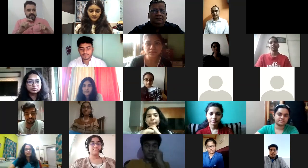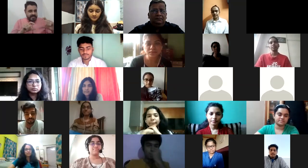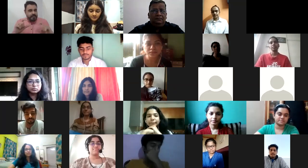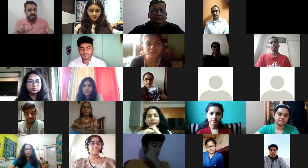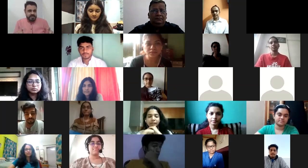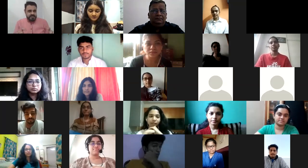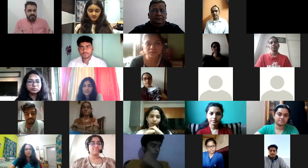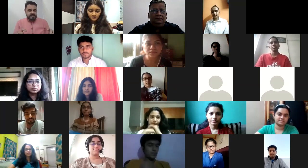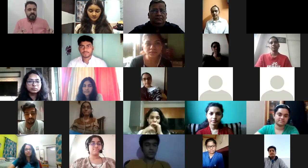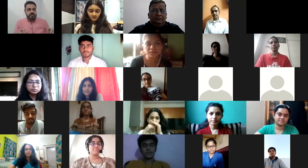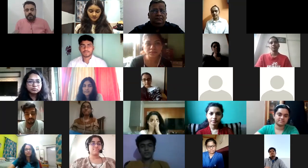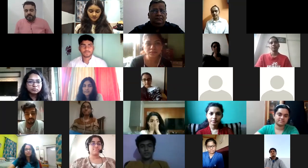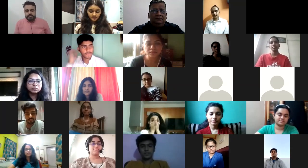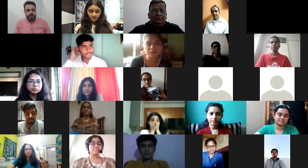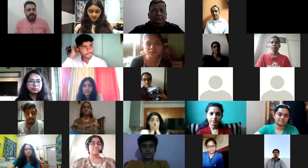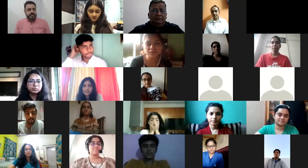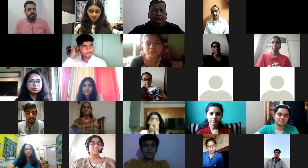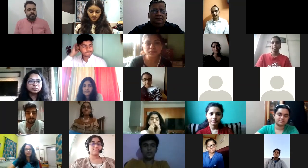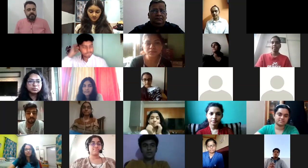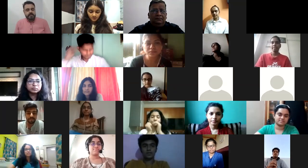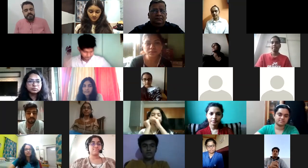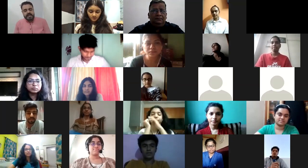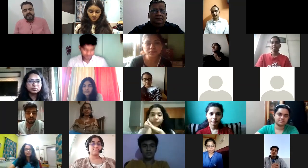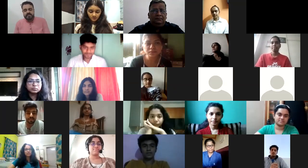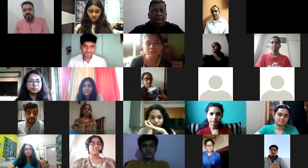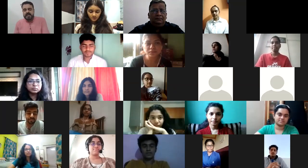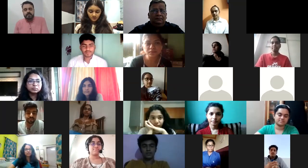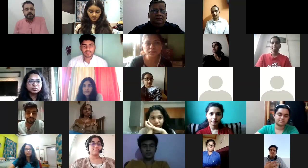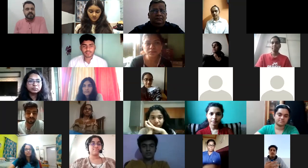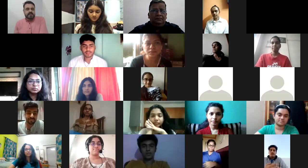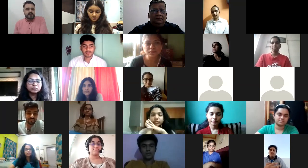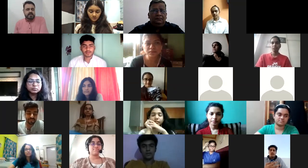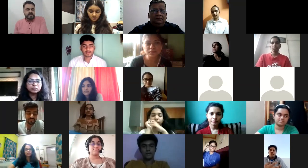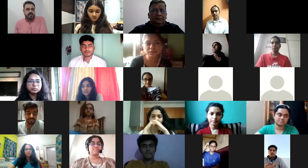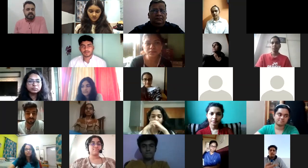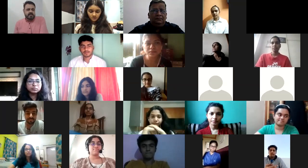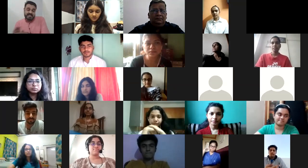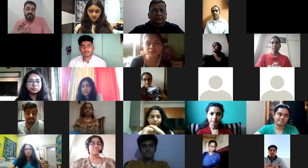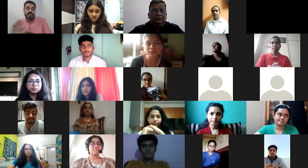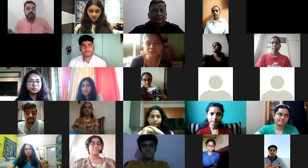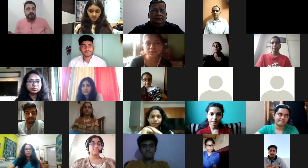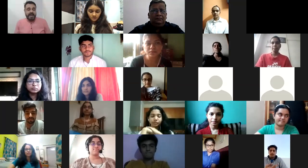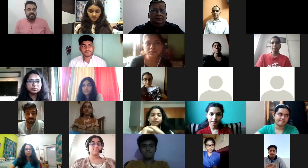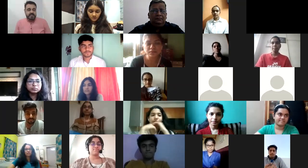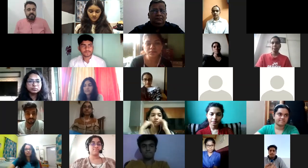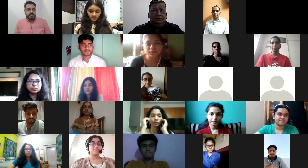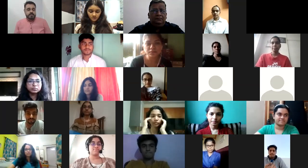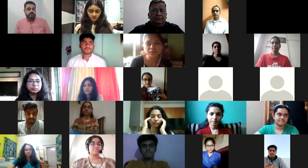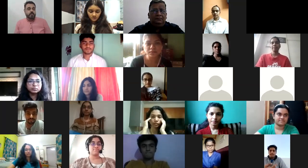grammar changes. So by default, in Indian Sign Language, the grammar has been given a backseat. So the focus is on